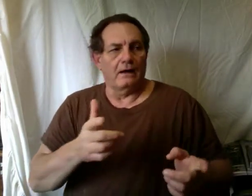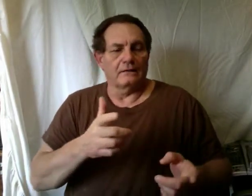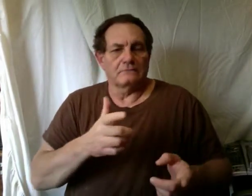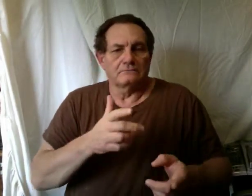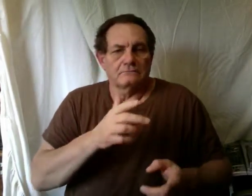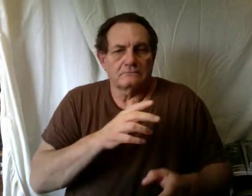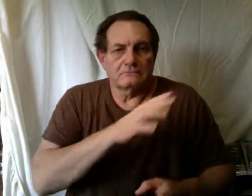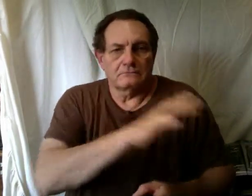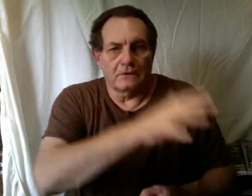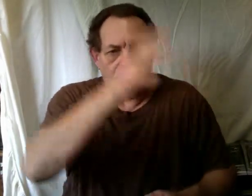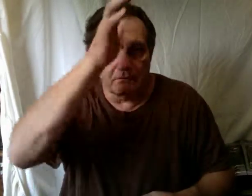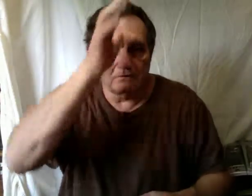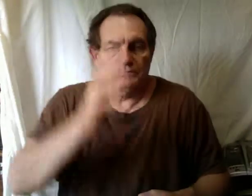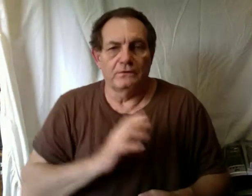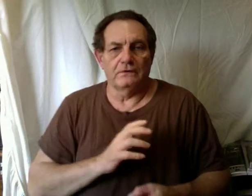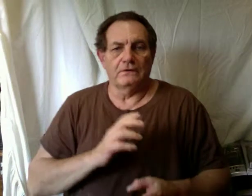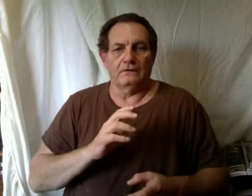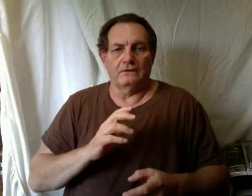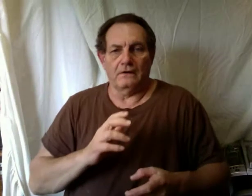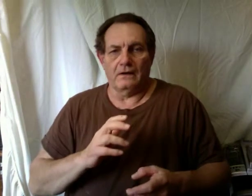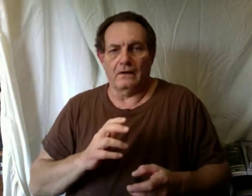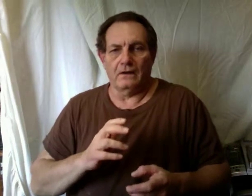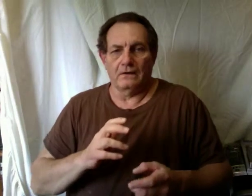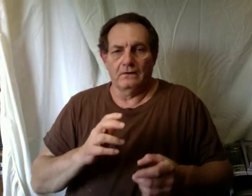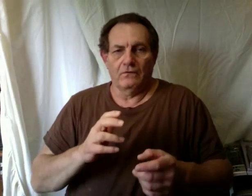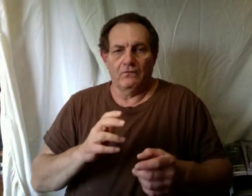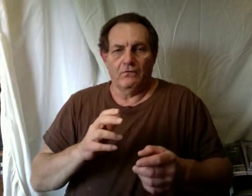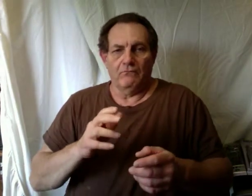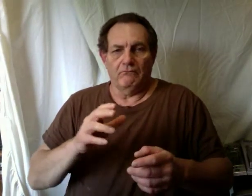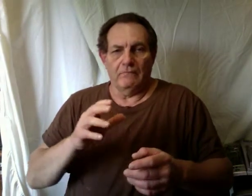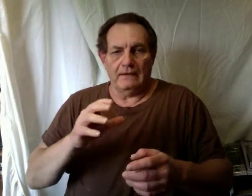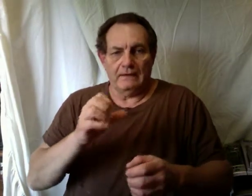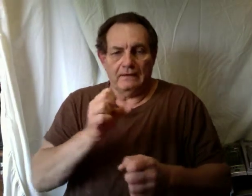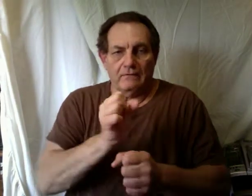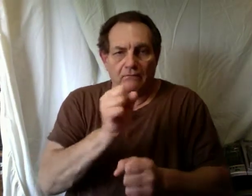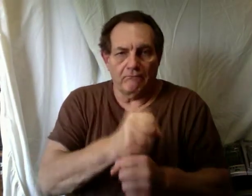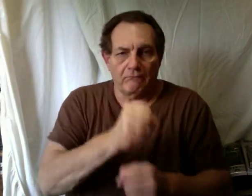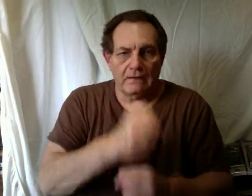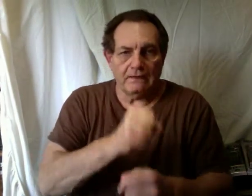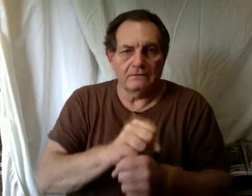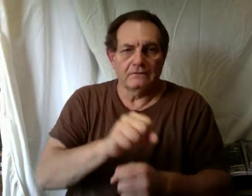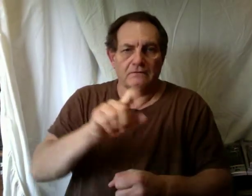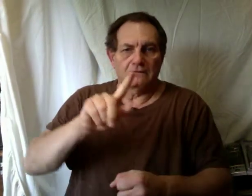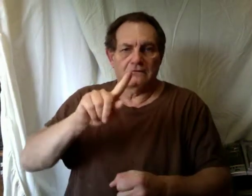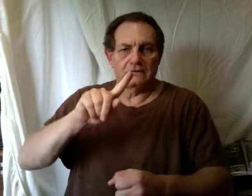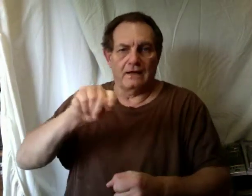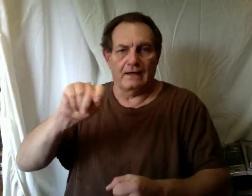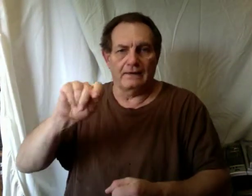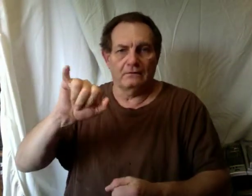Her husband made tile,